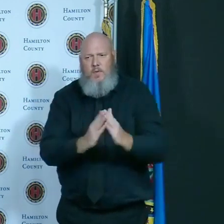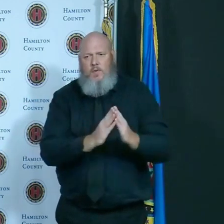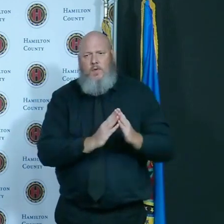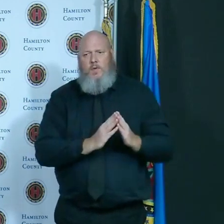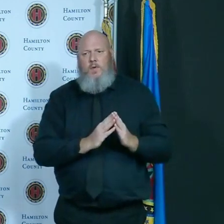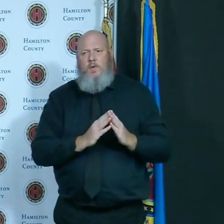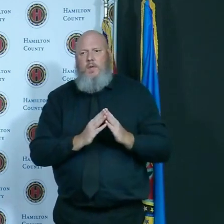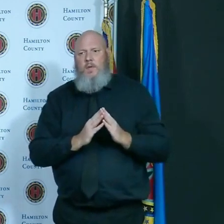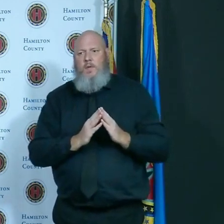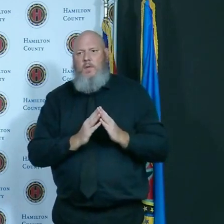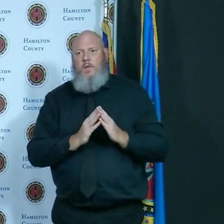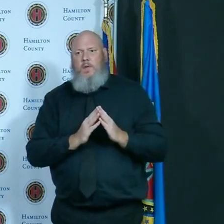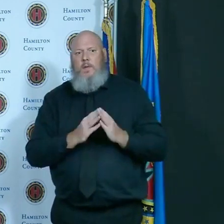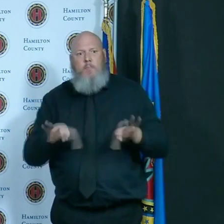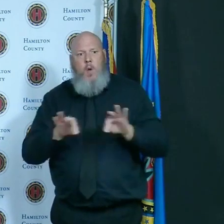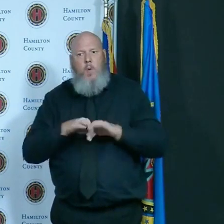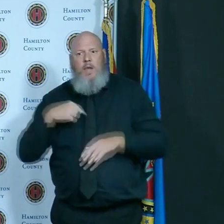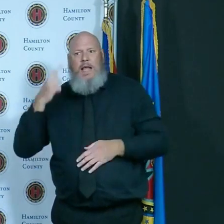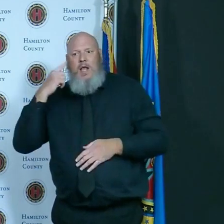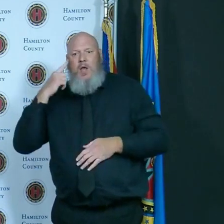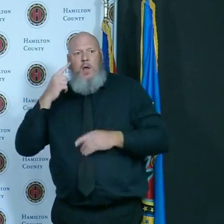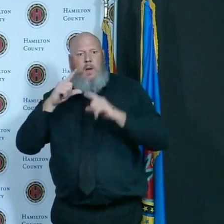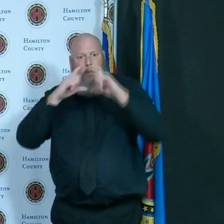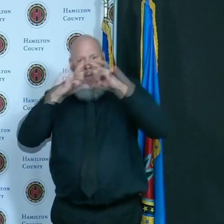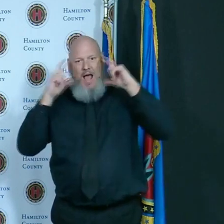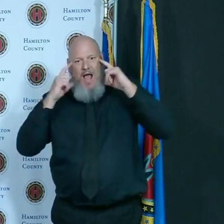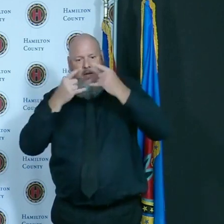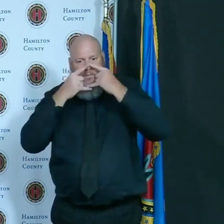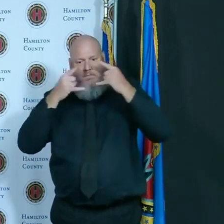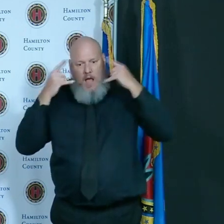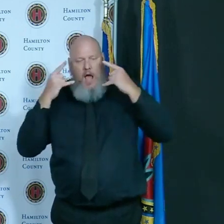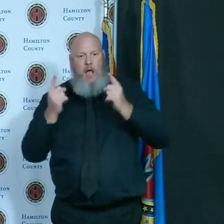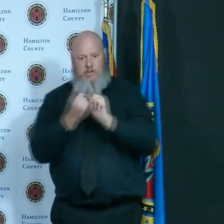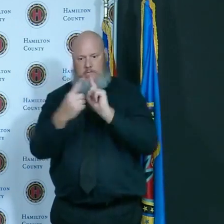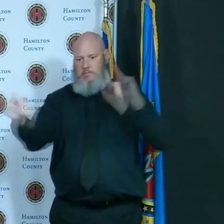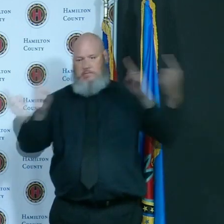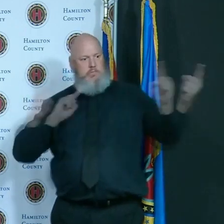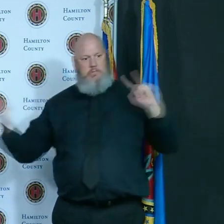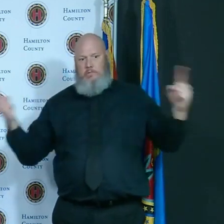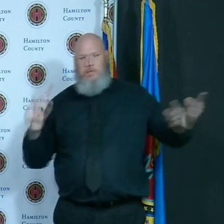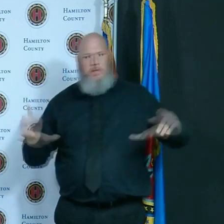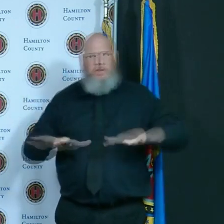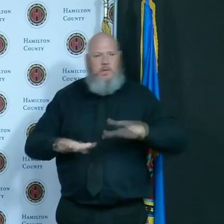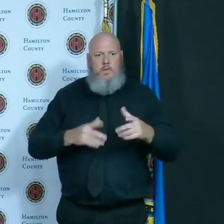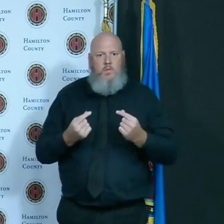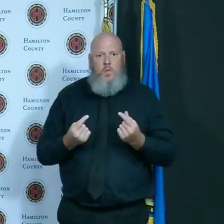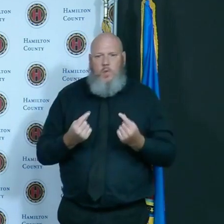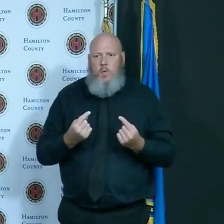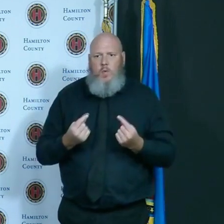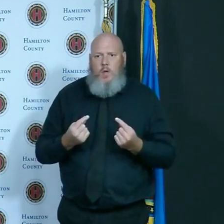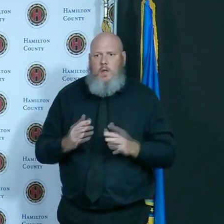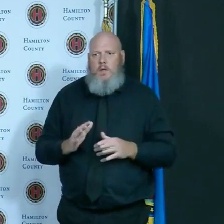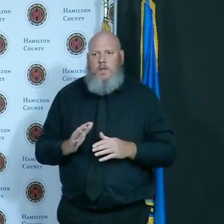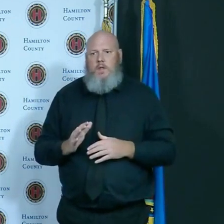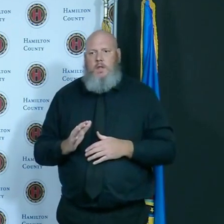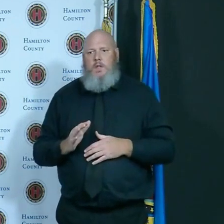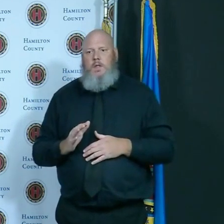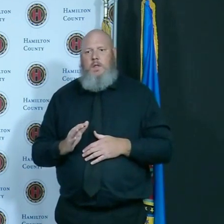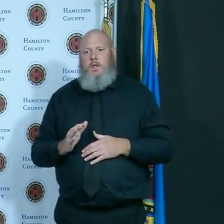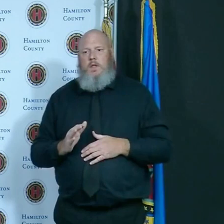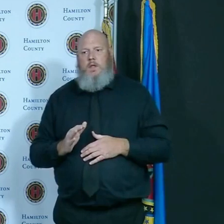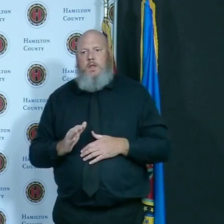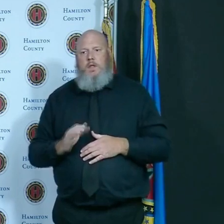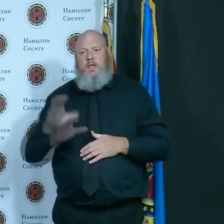We have initiatives like Commissioner Parks. We have voices from CEAI,